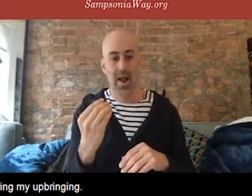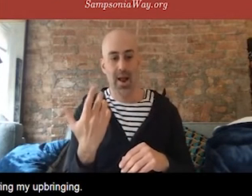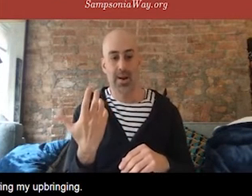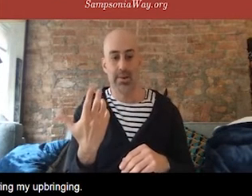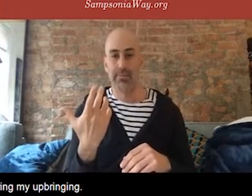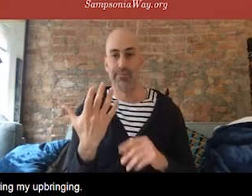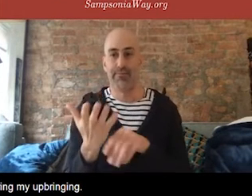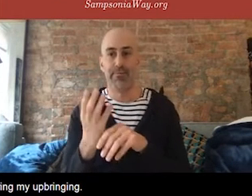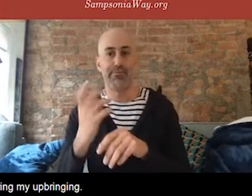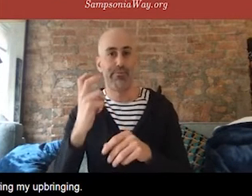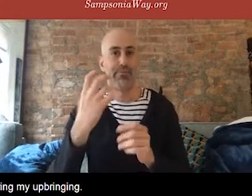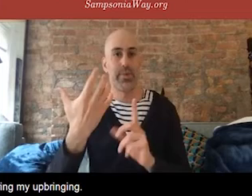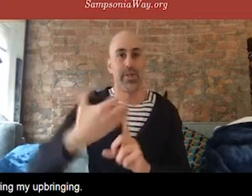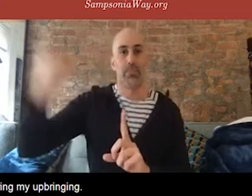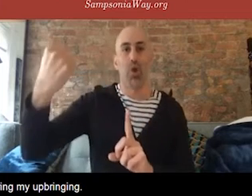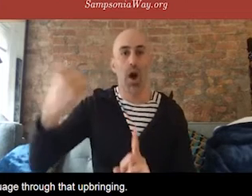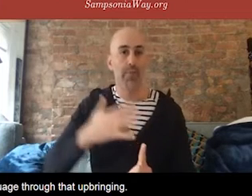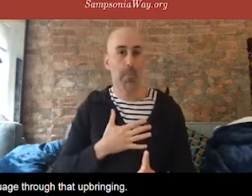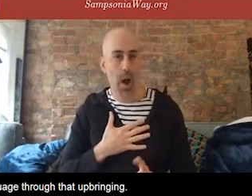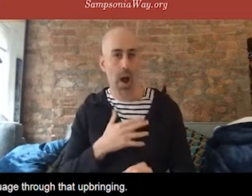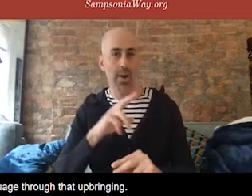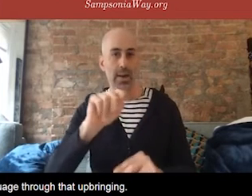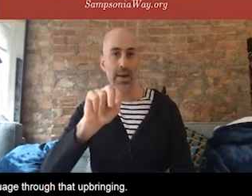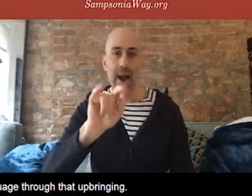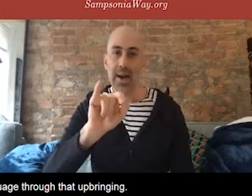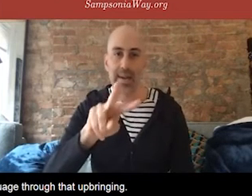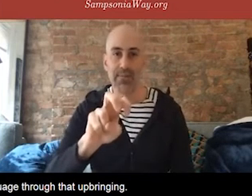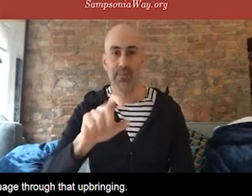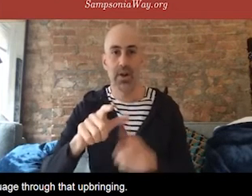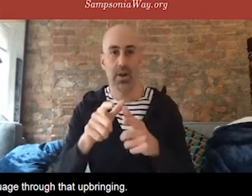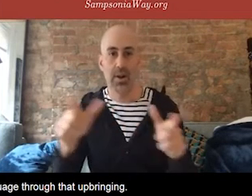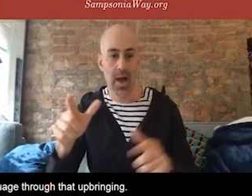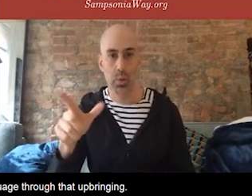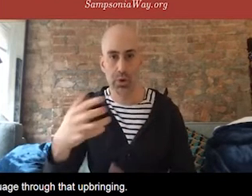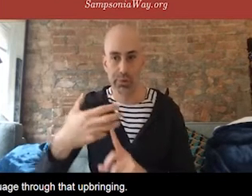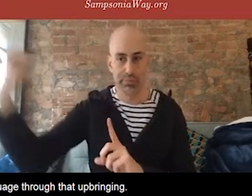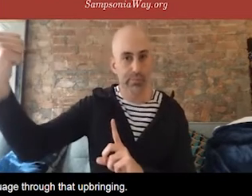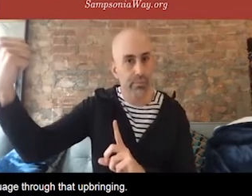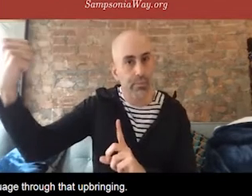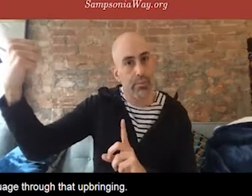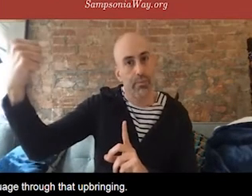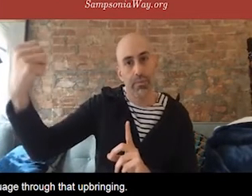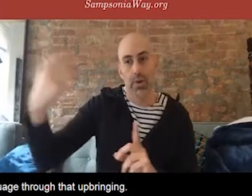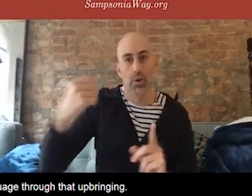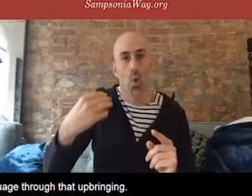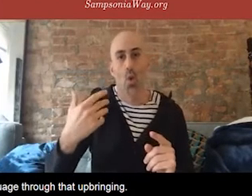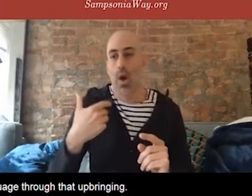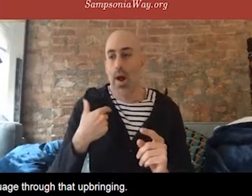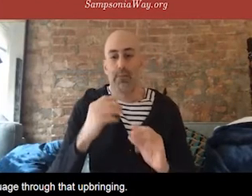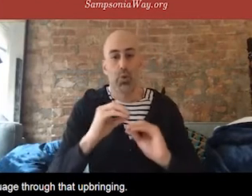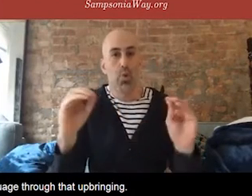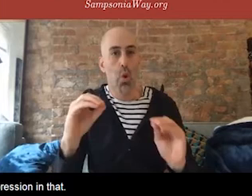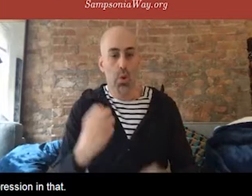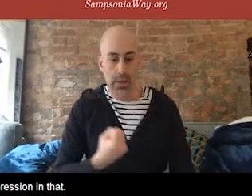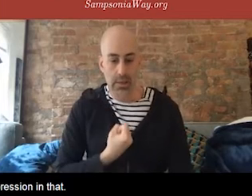speech. That was a heavy focus during my upbringing. And I was deprived of my native language through